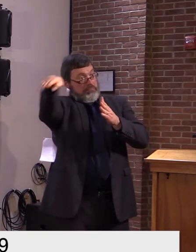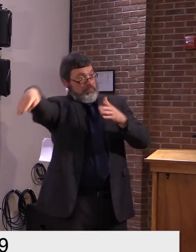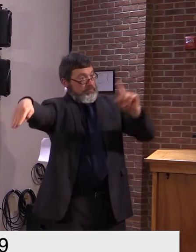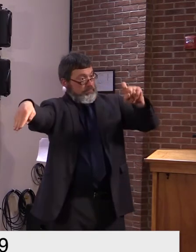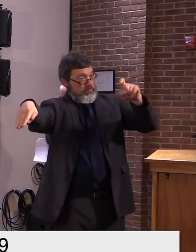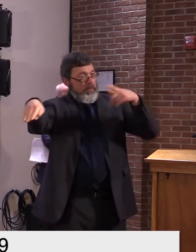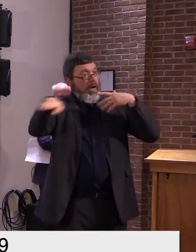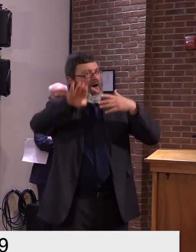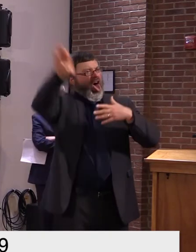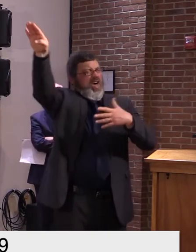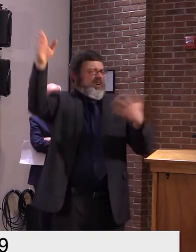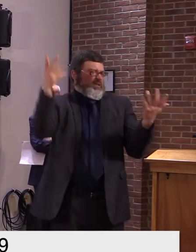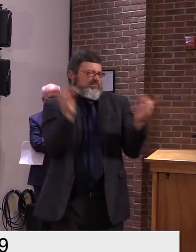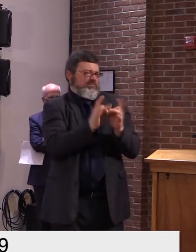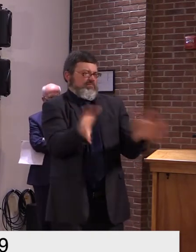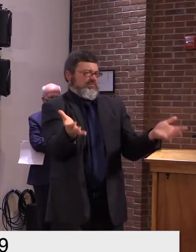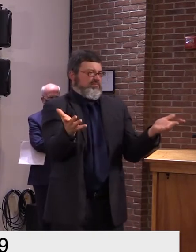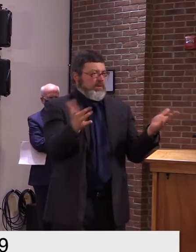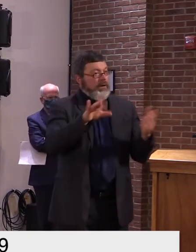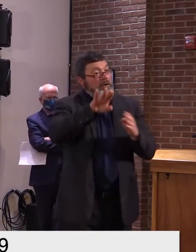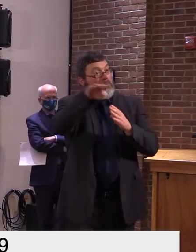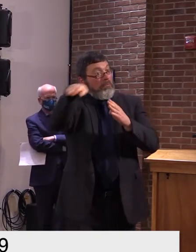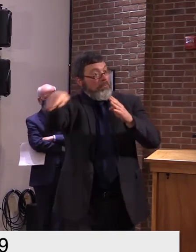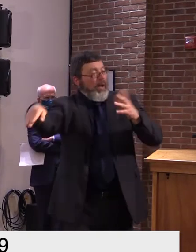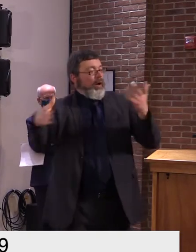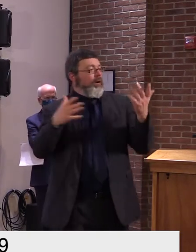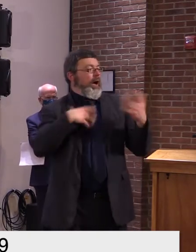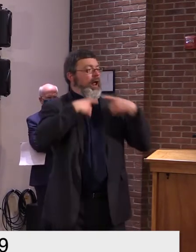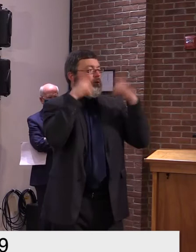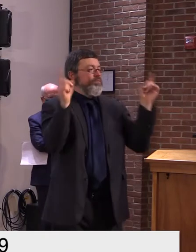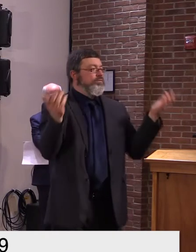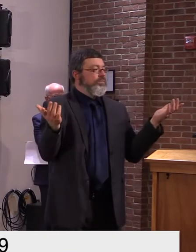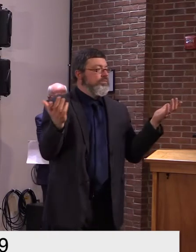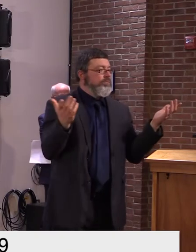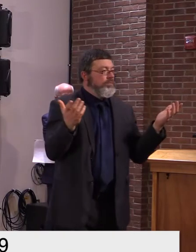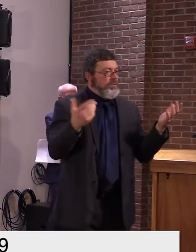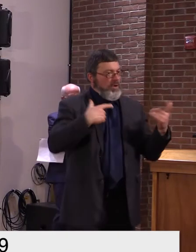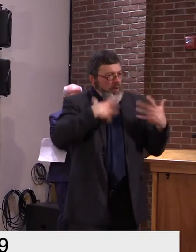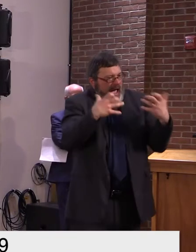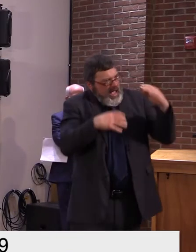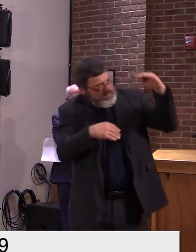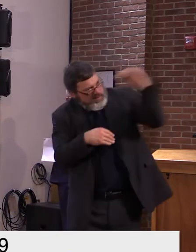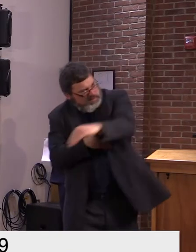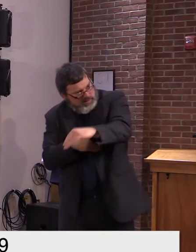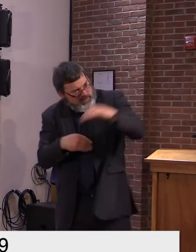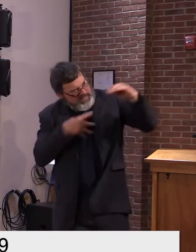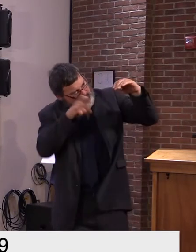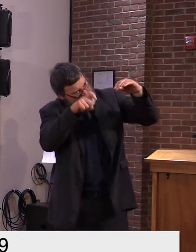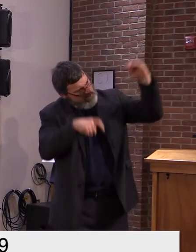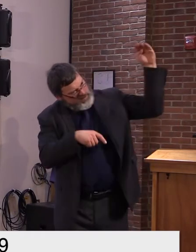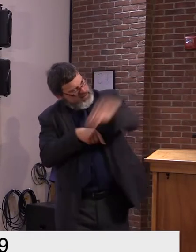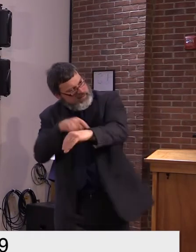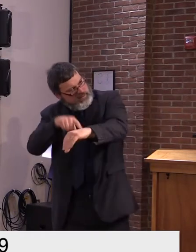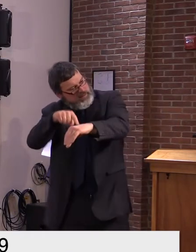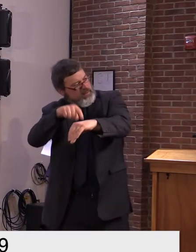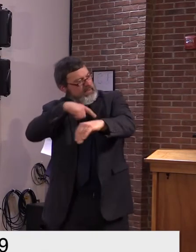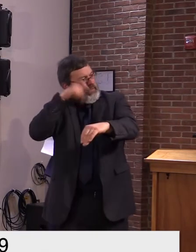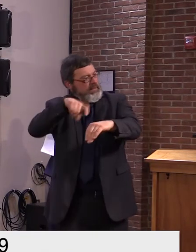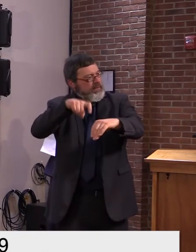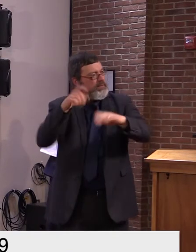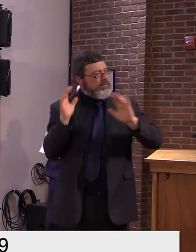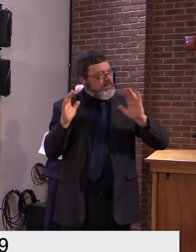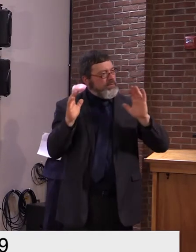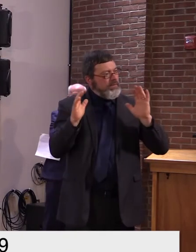levels we are now, or hopefully go down, but certainly not become elevated. That would be a concern from